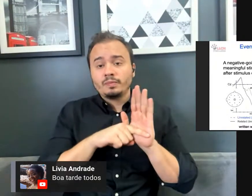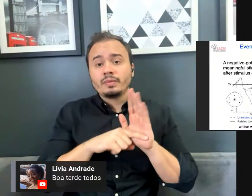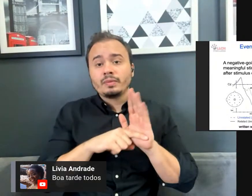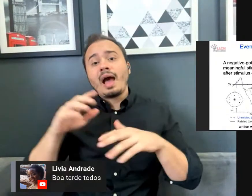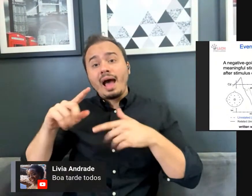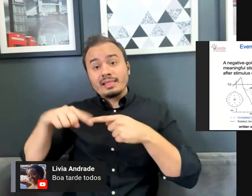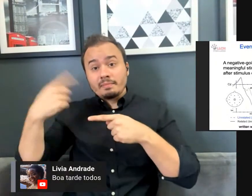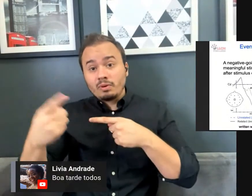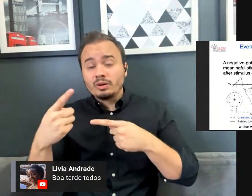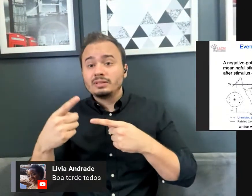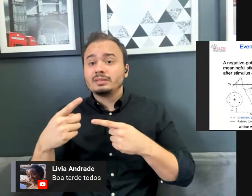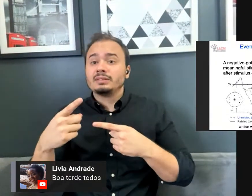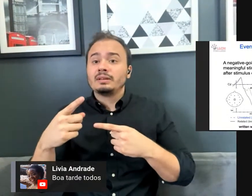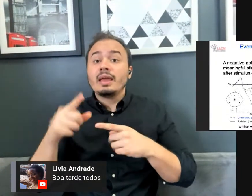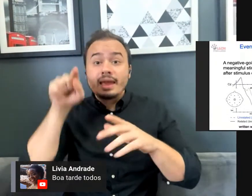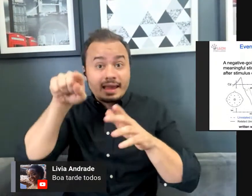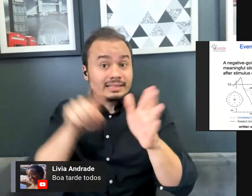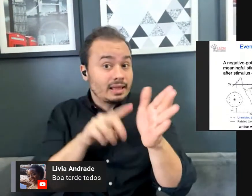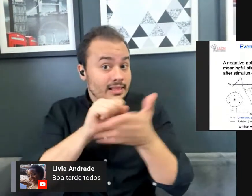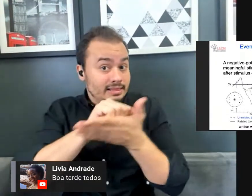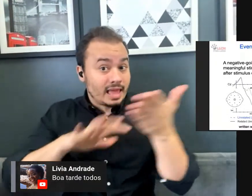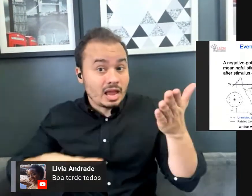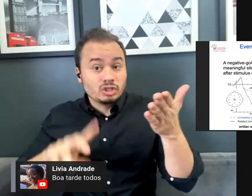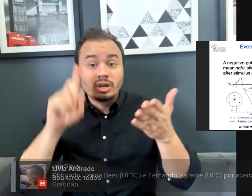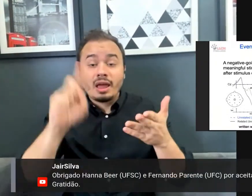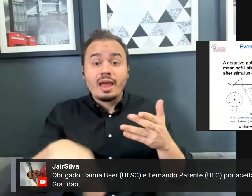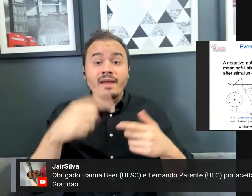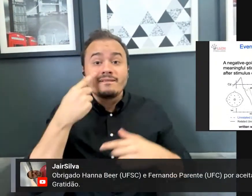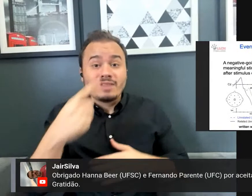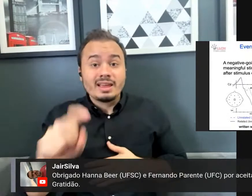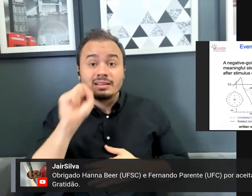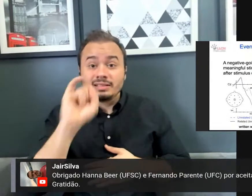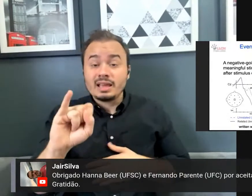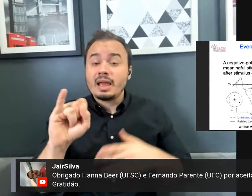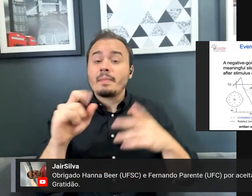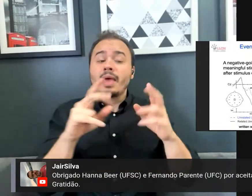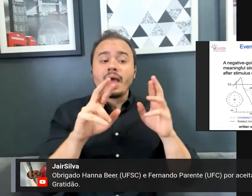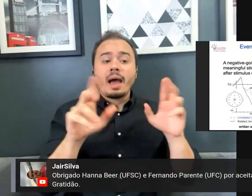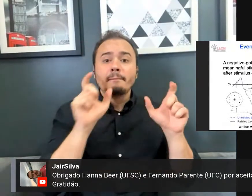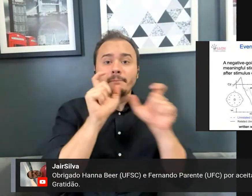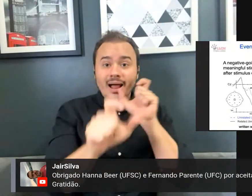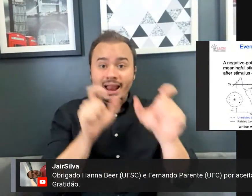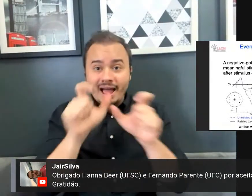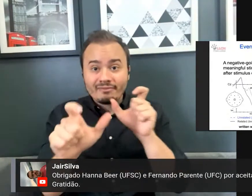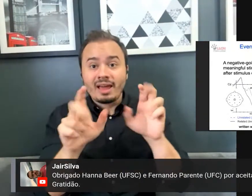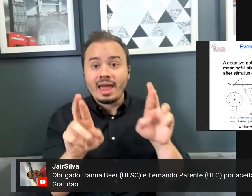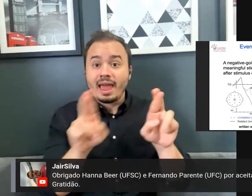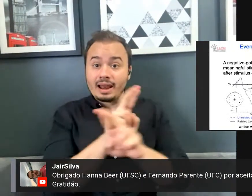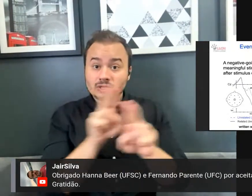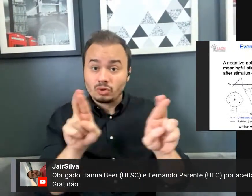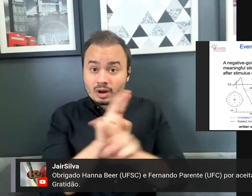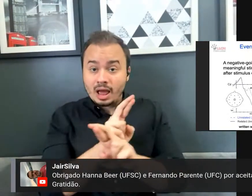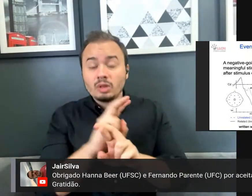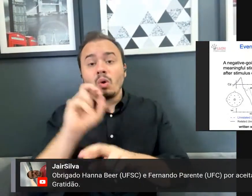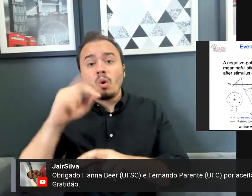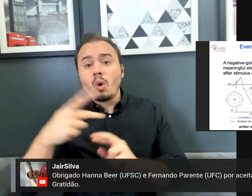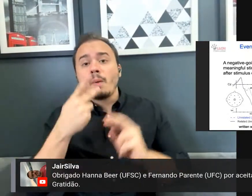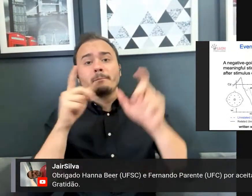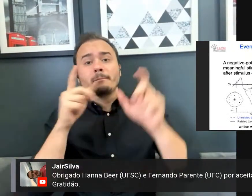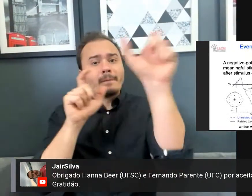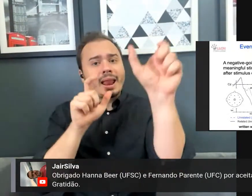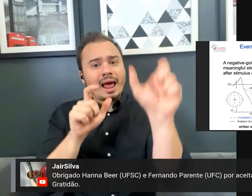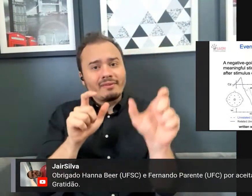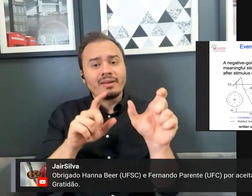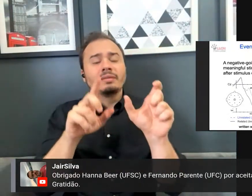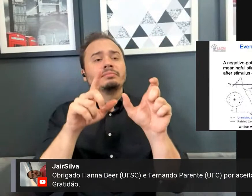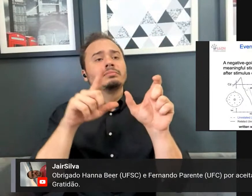a target preceded by a related word, bread versus butter. Okay, so you see a greater negative response for the more